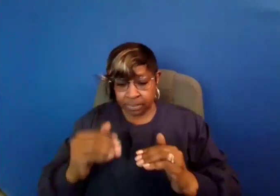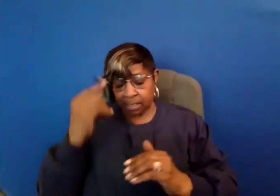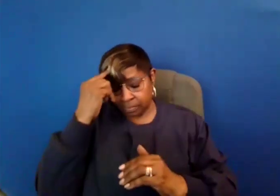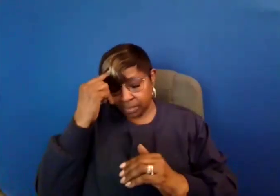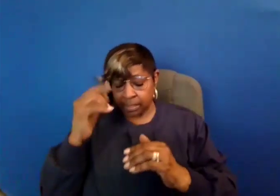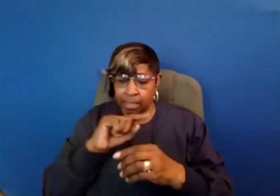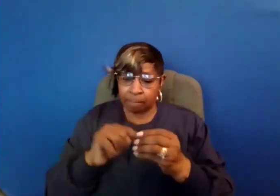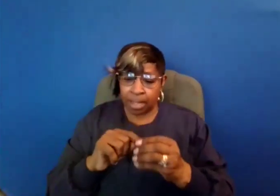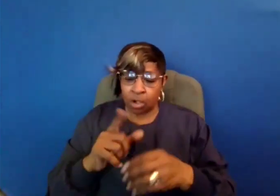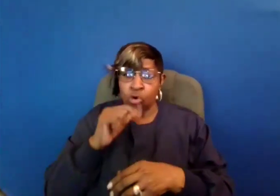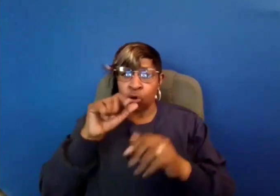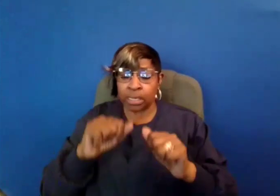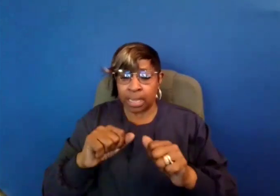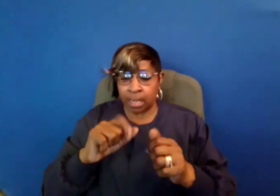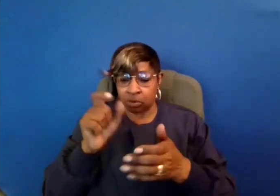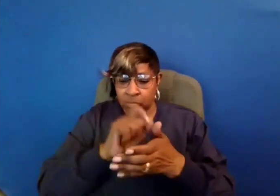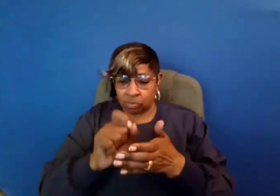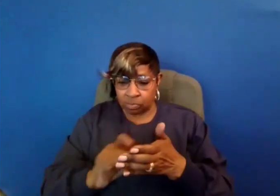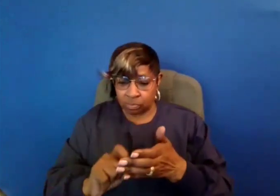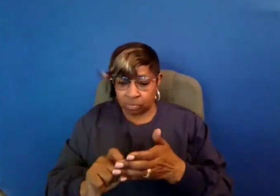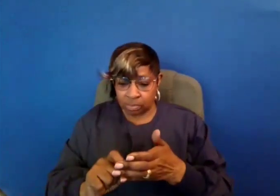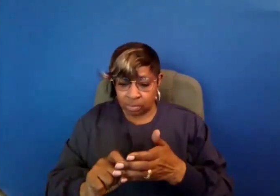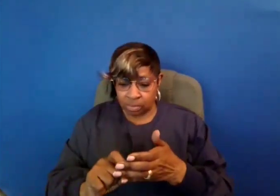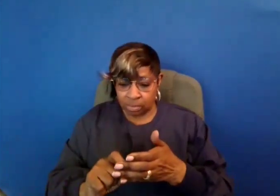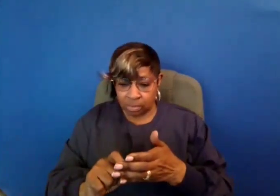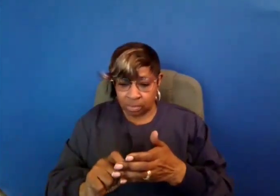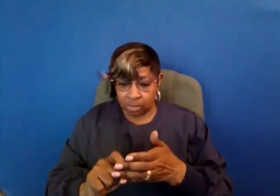you know, who can draft it?